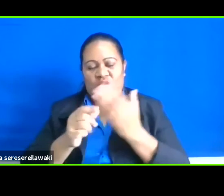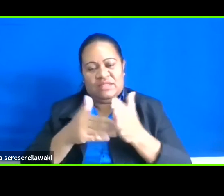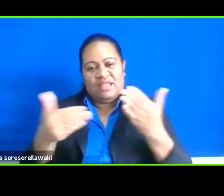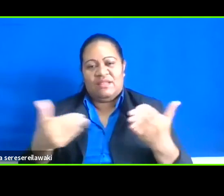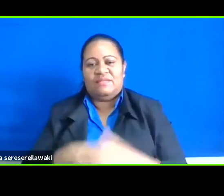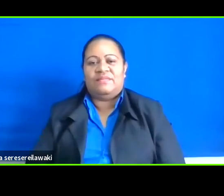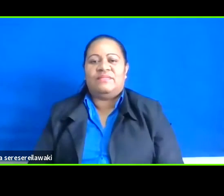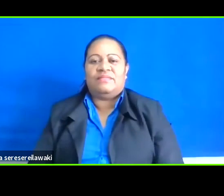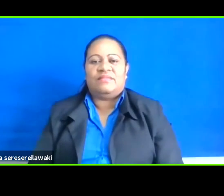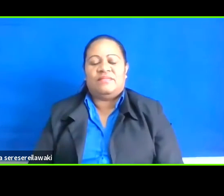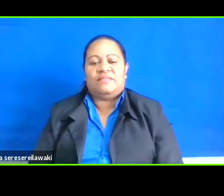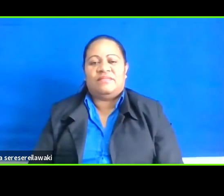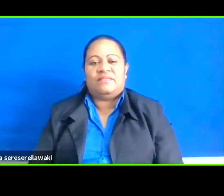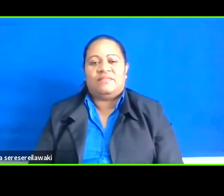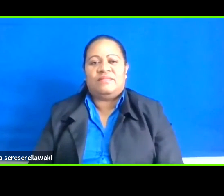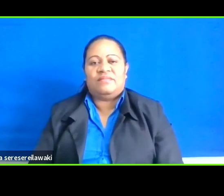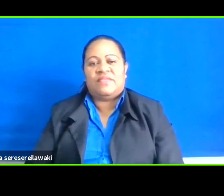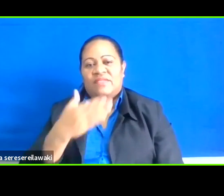at this time thank you